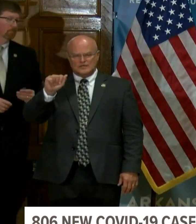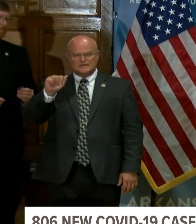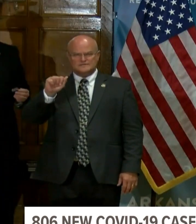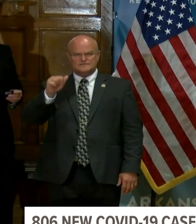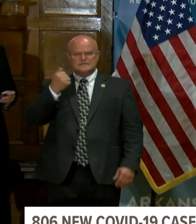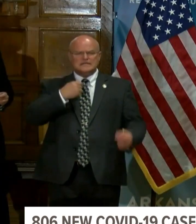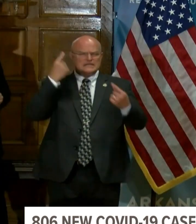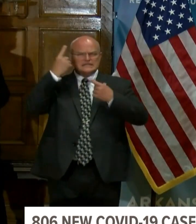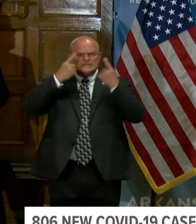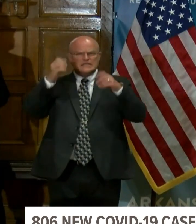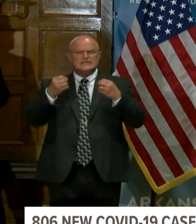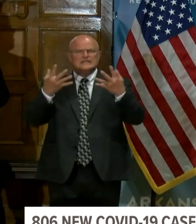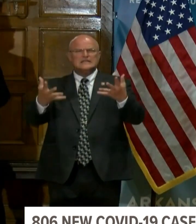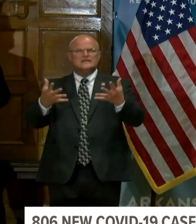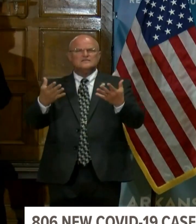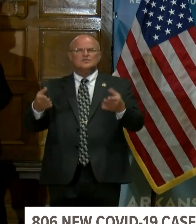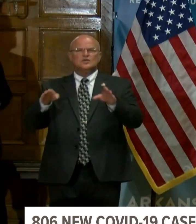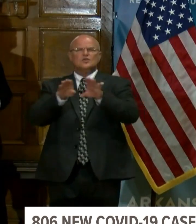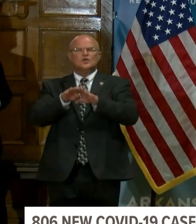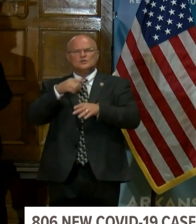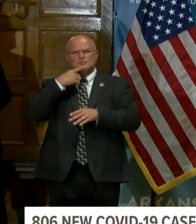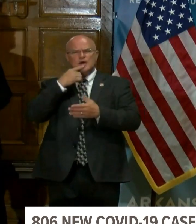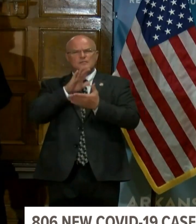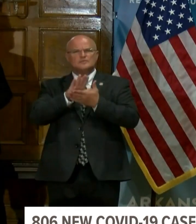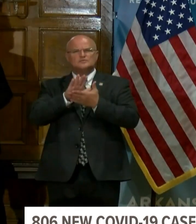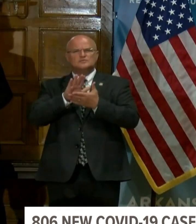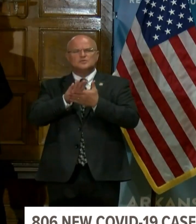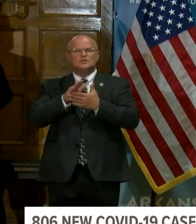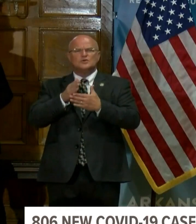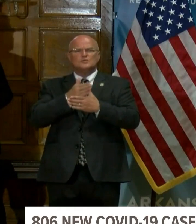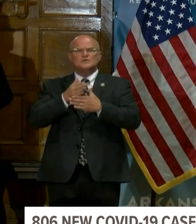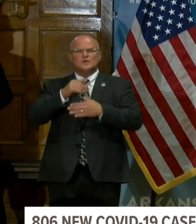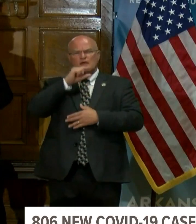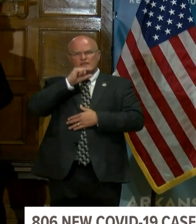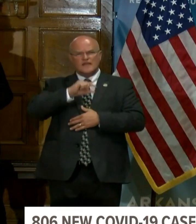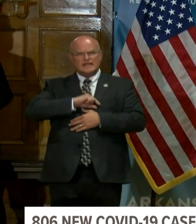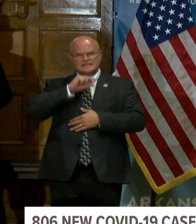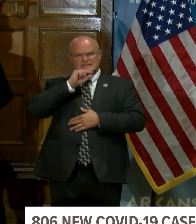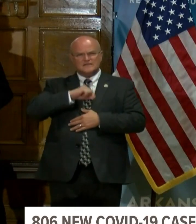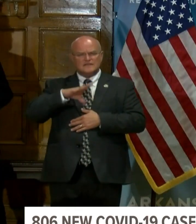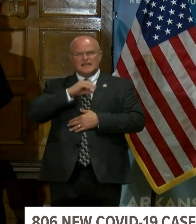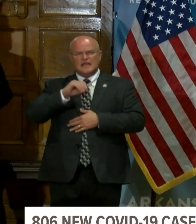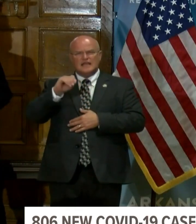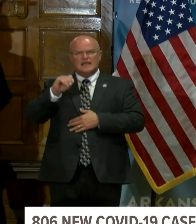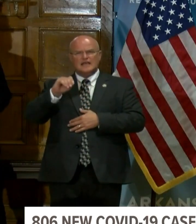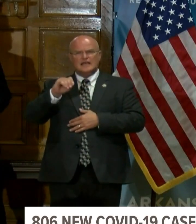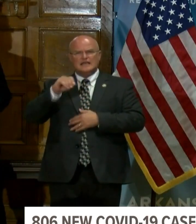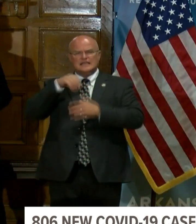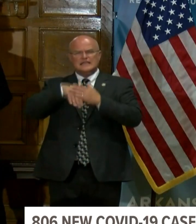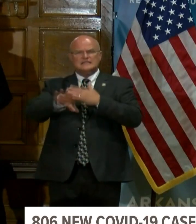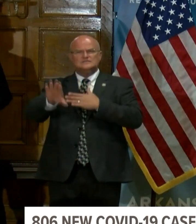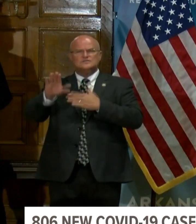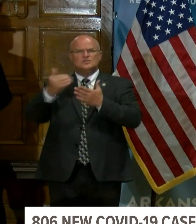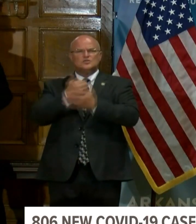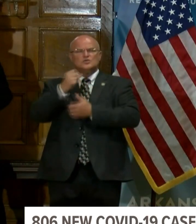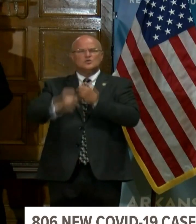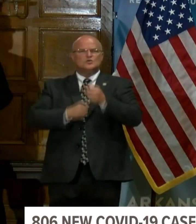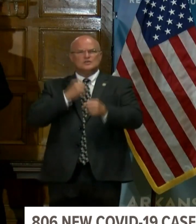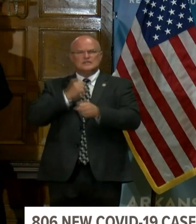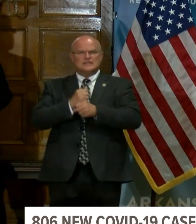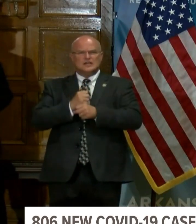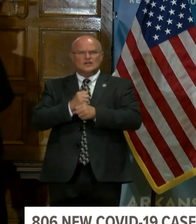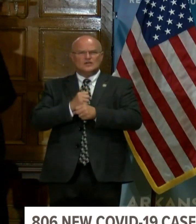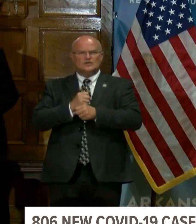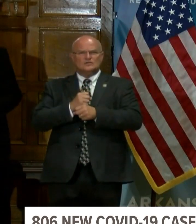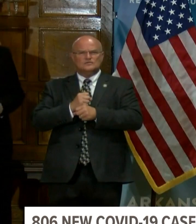any consideration been given to closing public schools between Thanksgiving and into the new year, as a lot